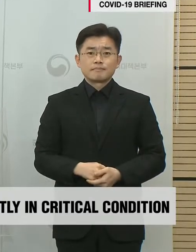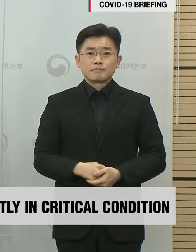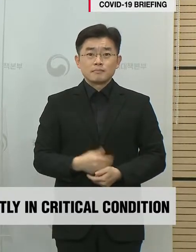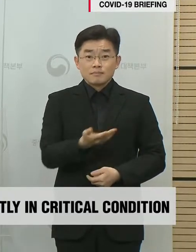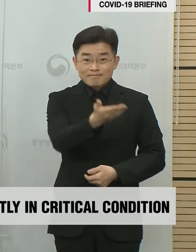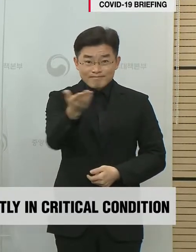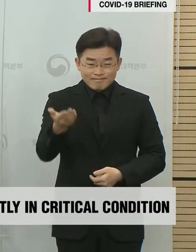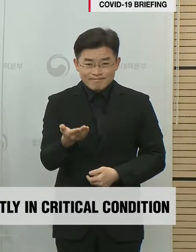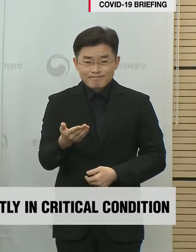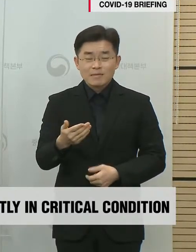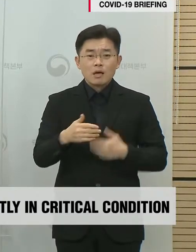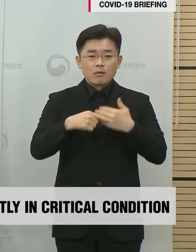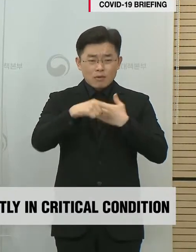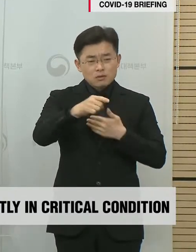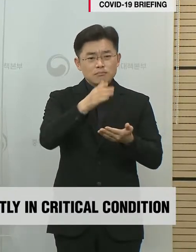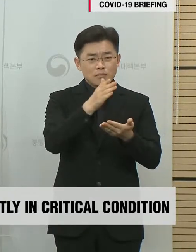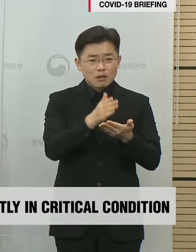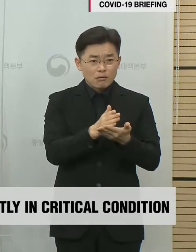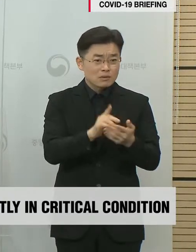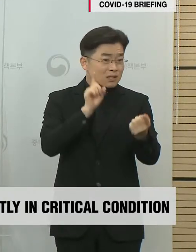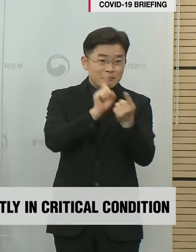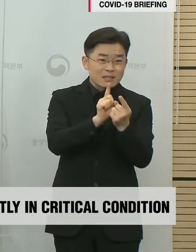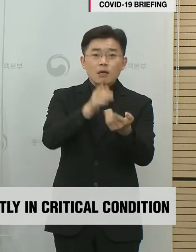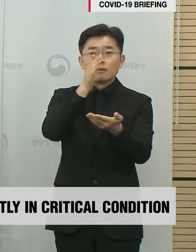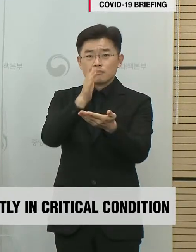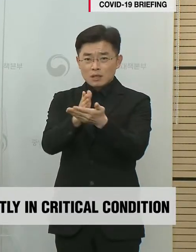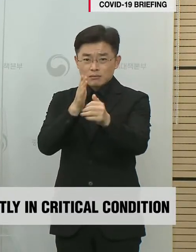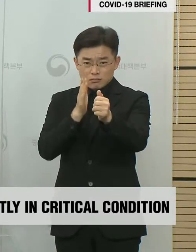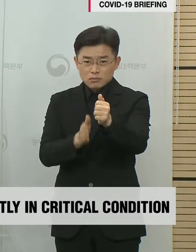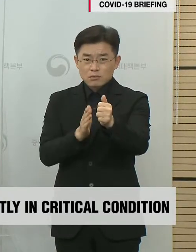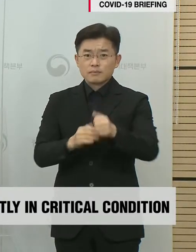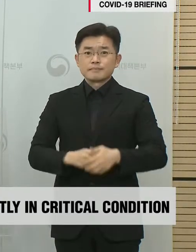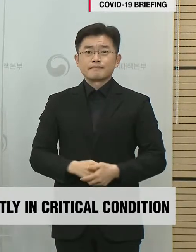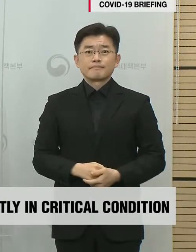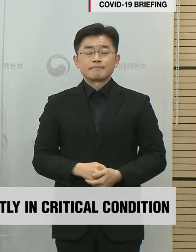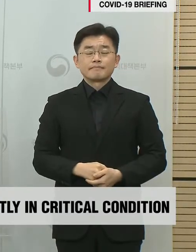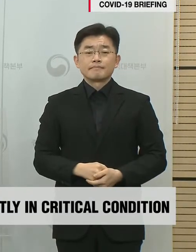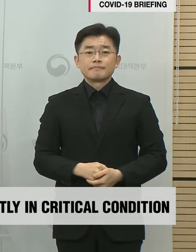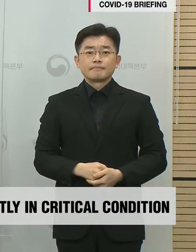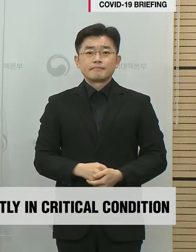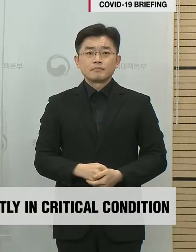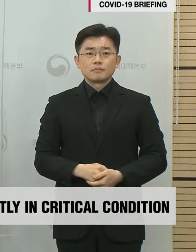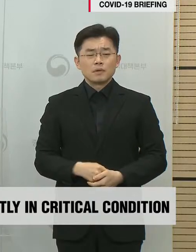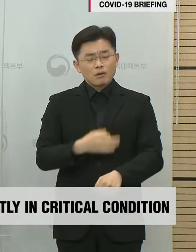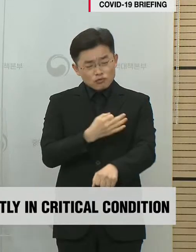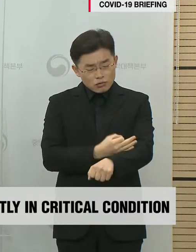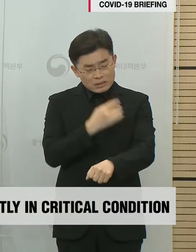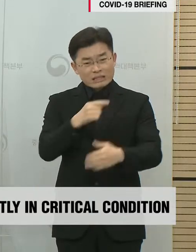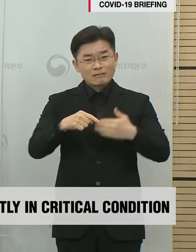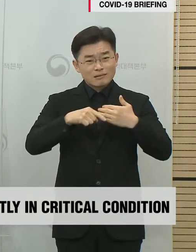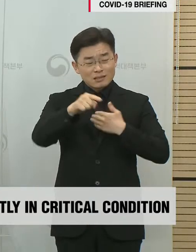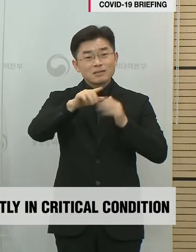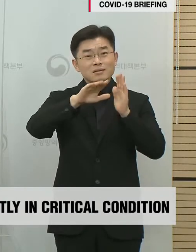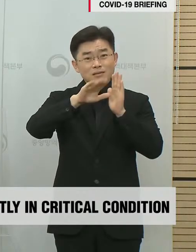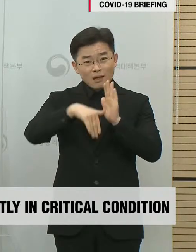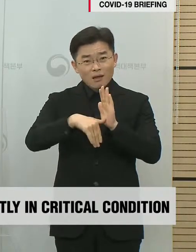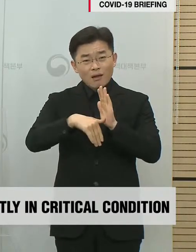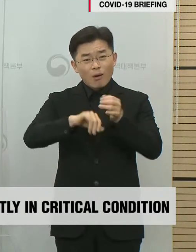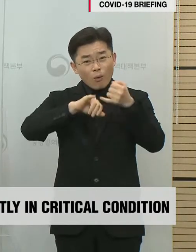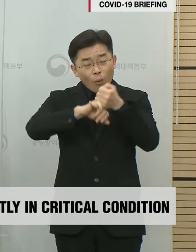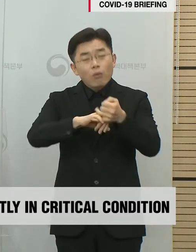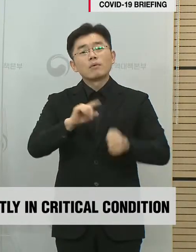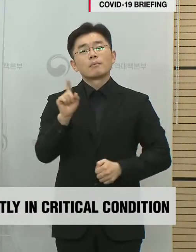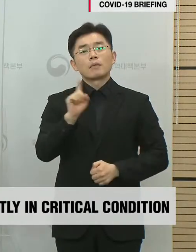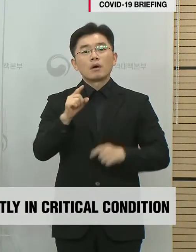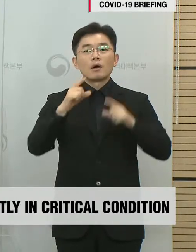the age of 60 are the high-risk groups, meaning that you need to minimize your physical contact with others. And